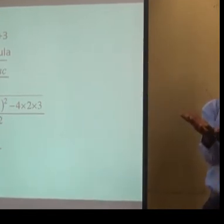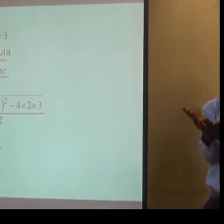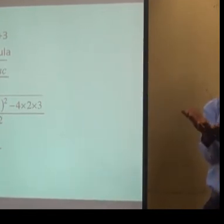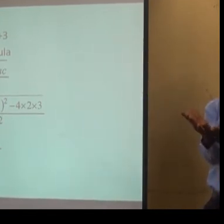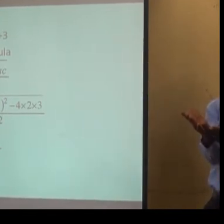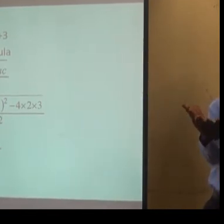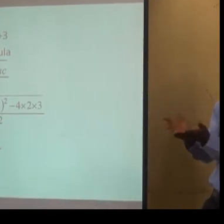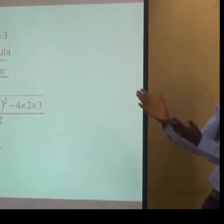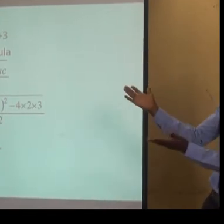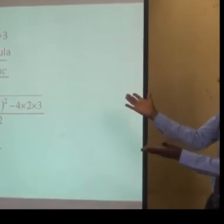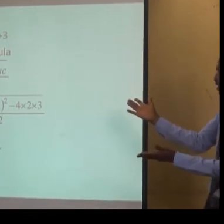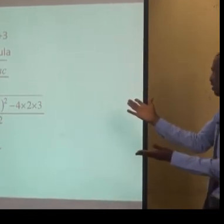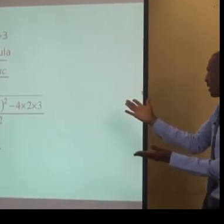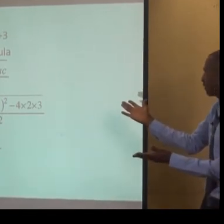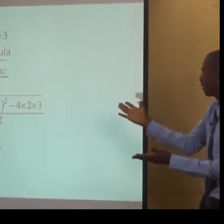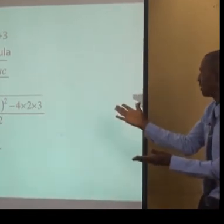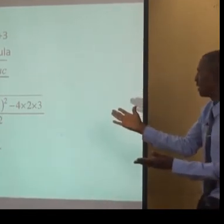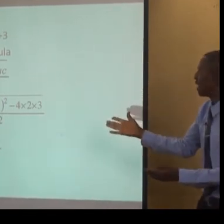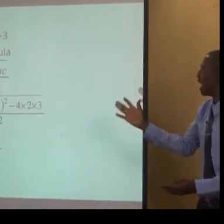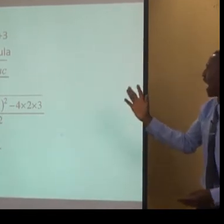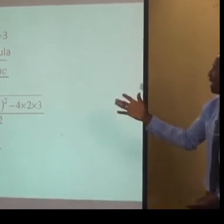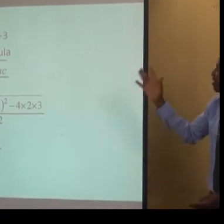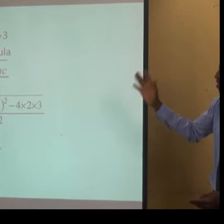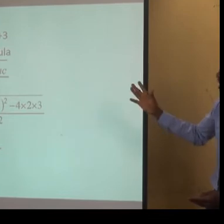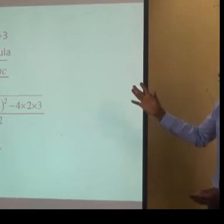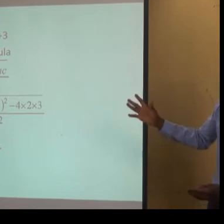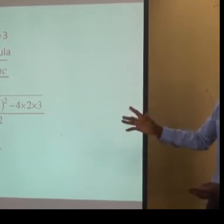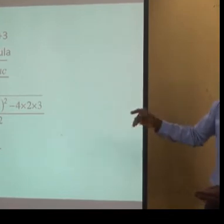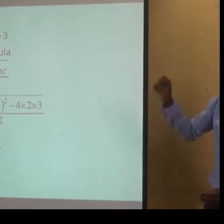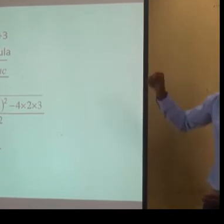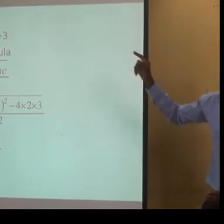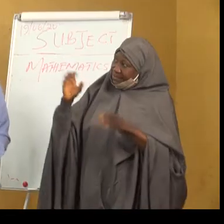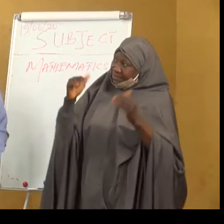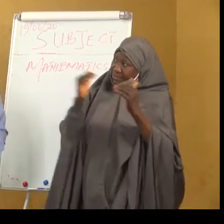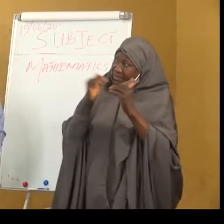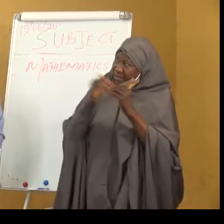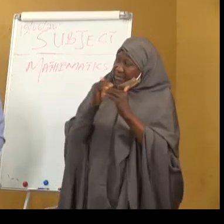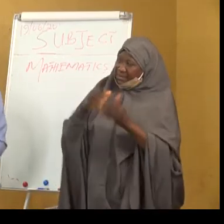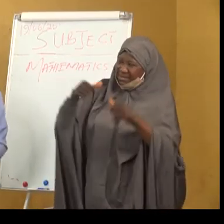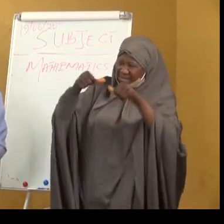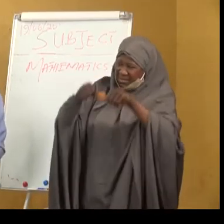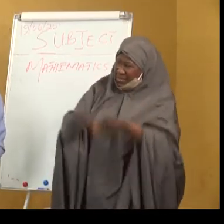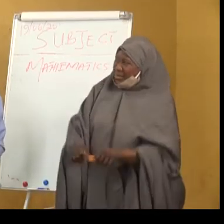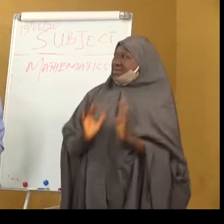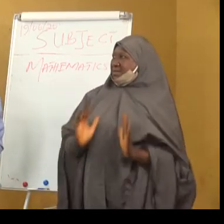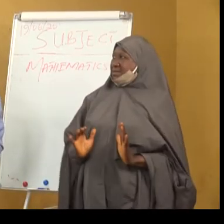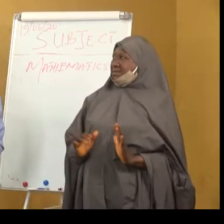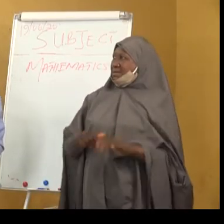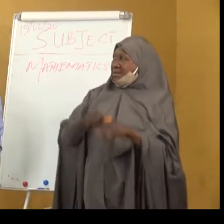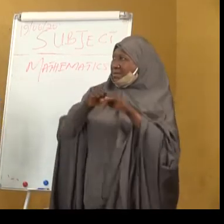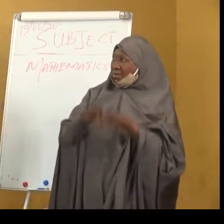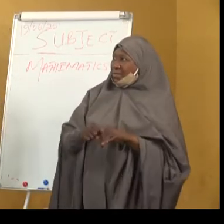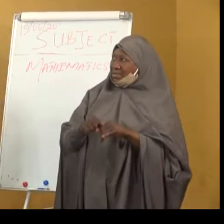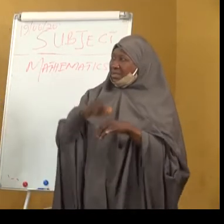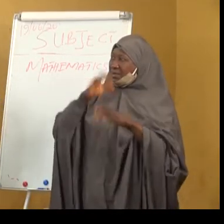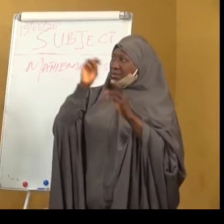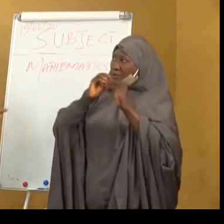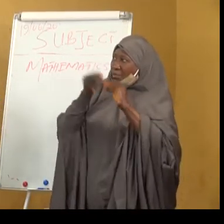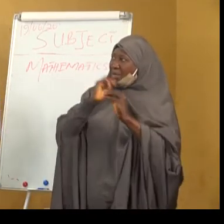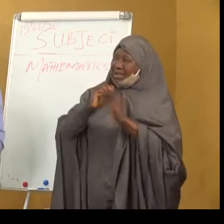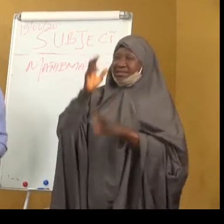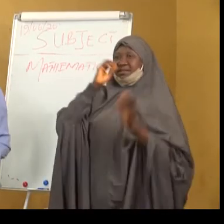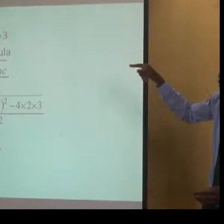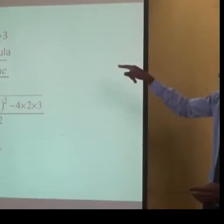can see our B equals to minus 5. And C is the constant. And the constant number in the equation is